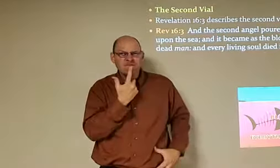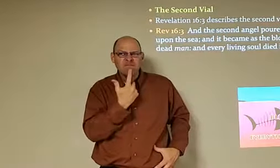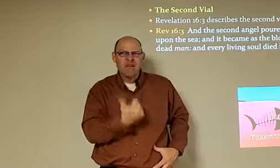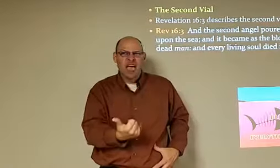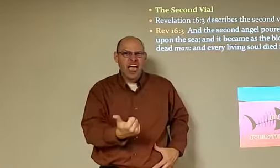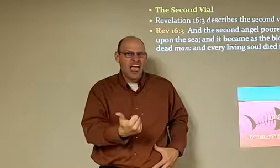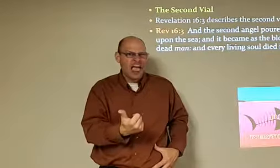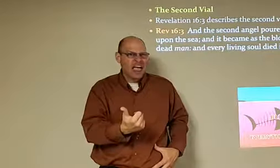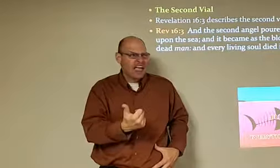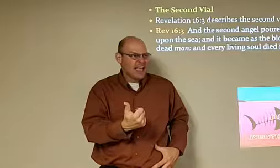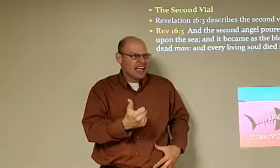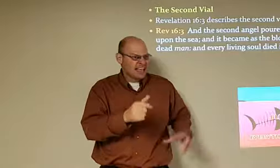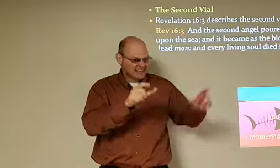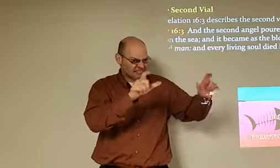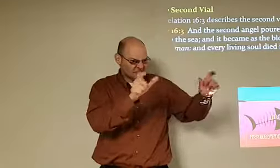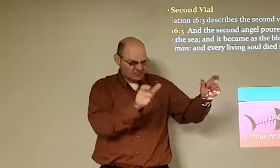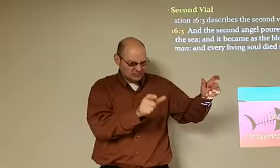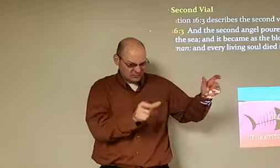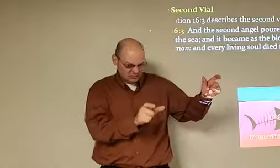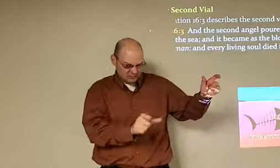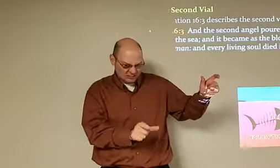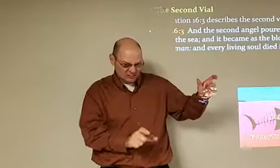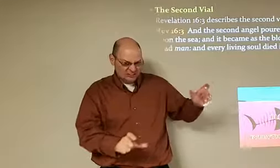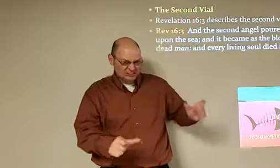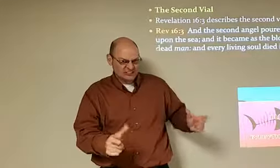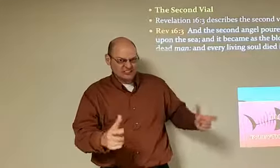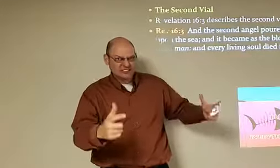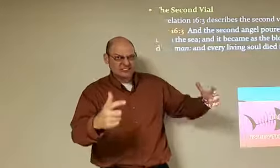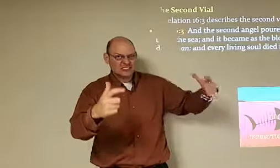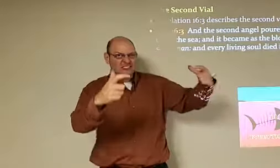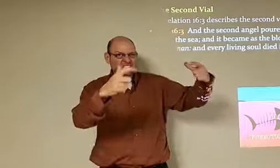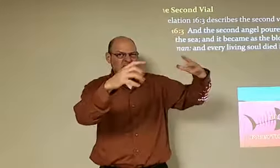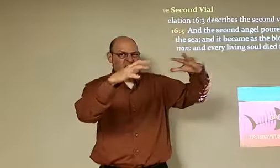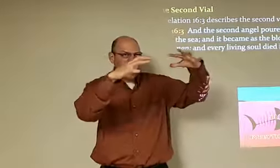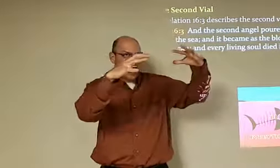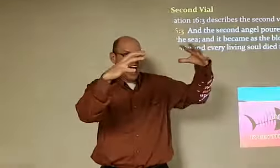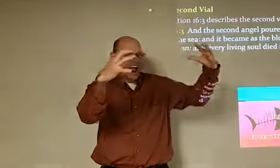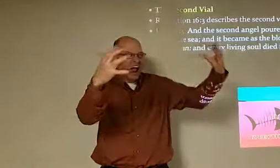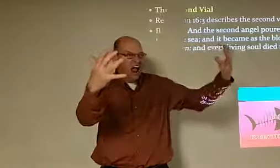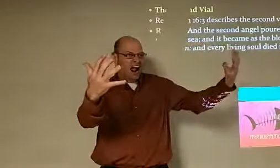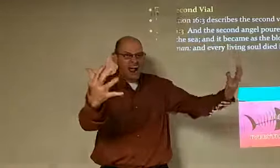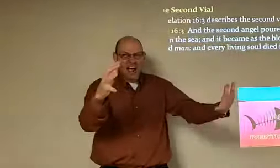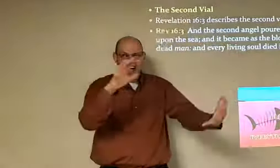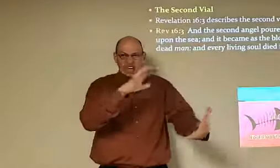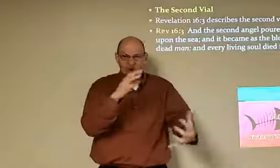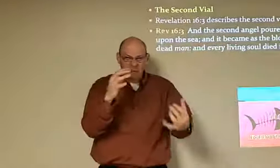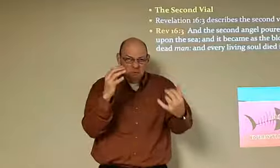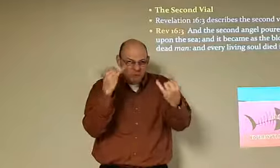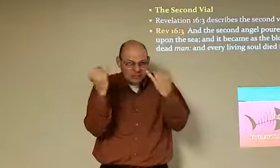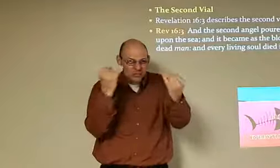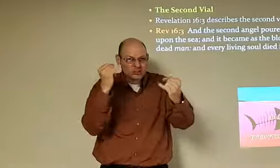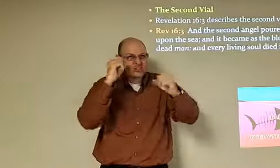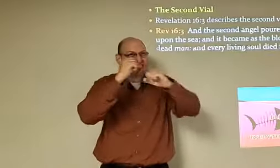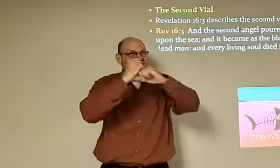Everywhere, like the red, water is like, can you imagine like on the map or on the globe,